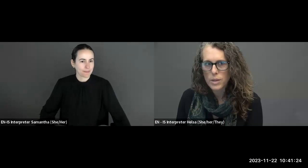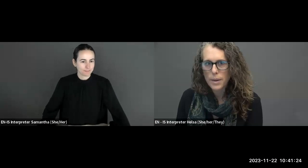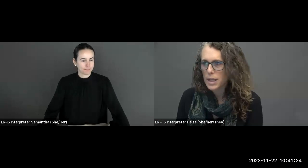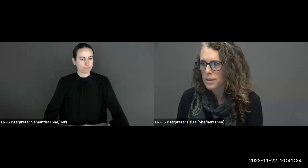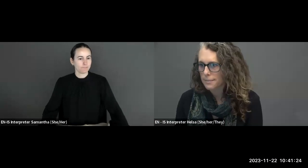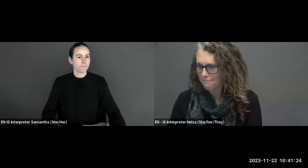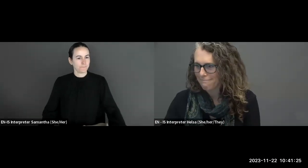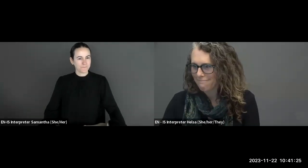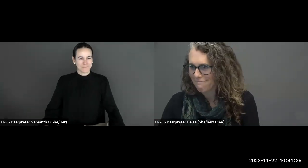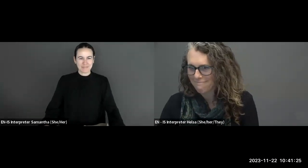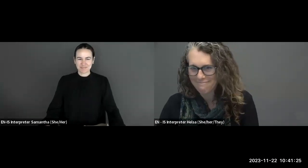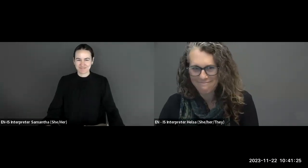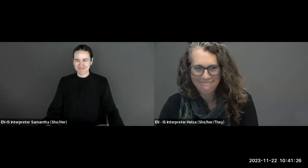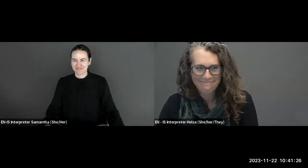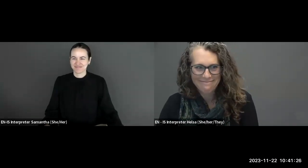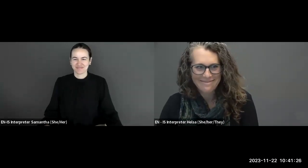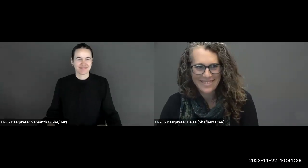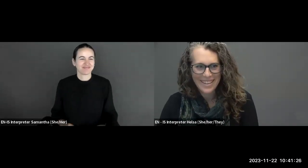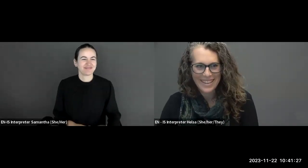to somebody else.